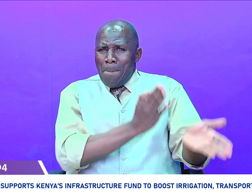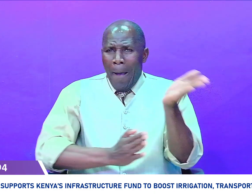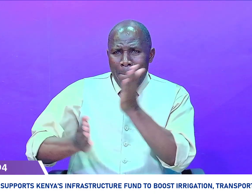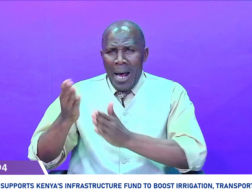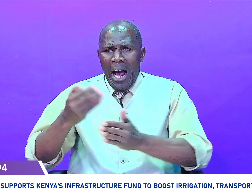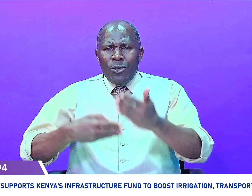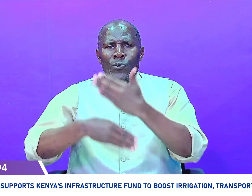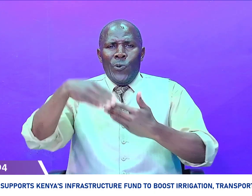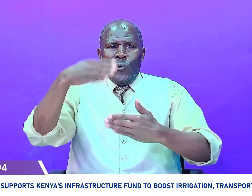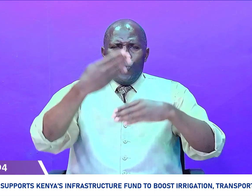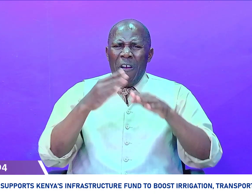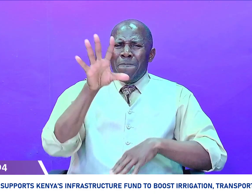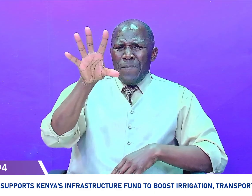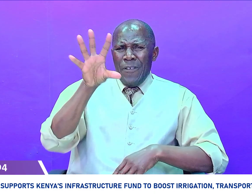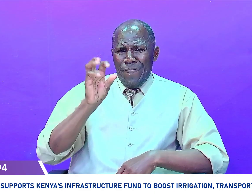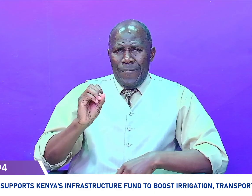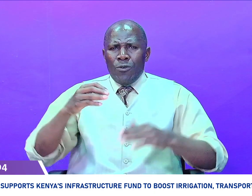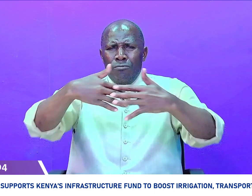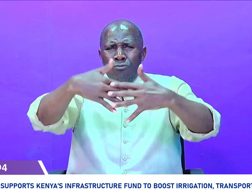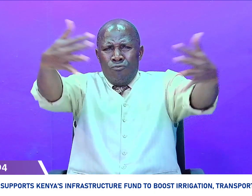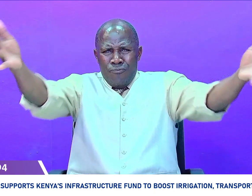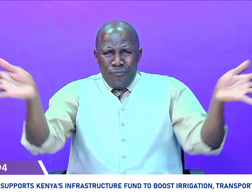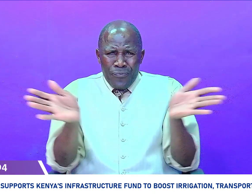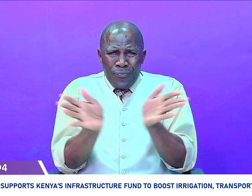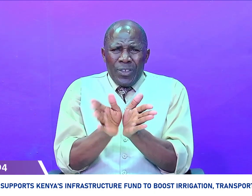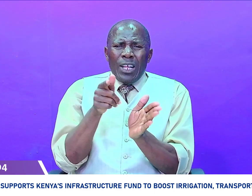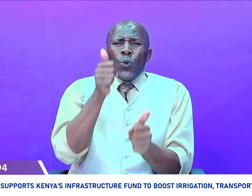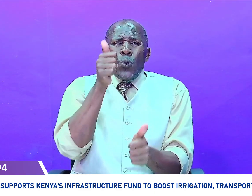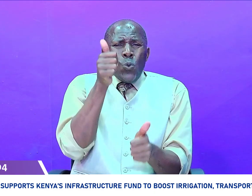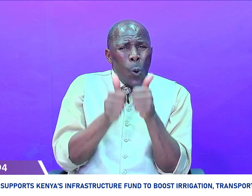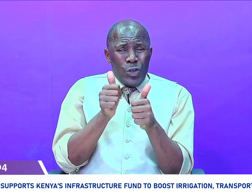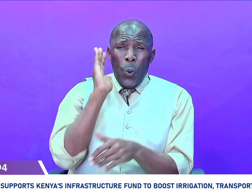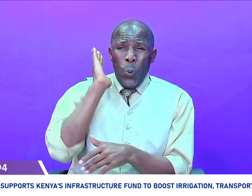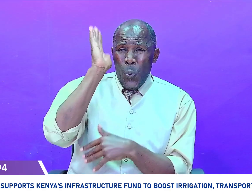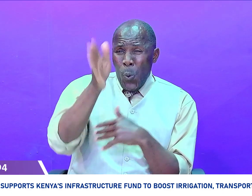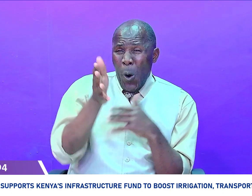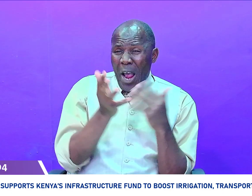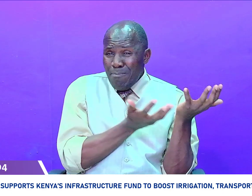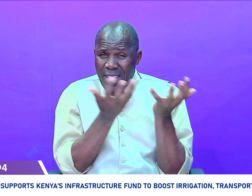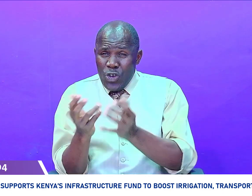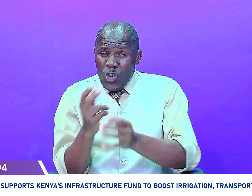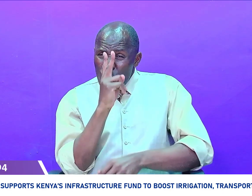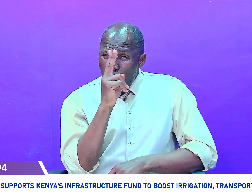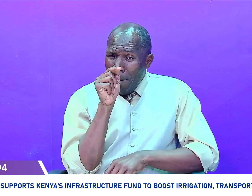The bank highlighted Kenya's plan to build 50 mega dams, which will